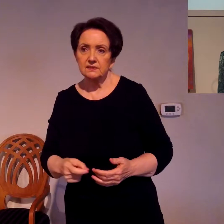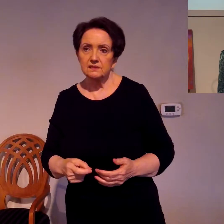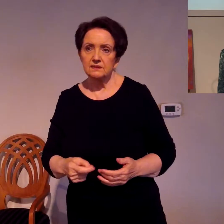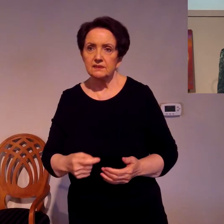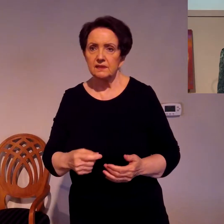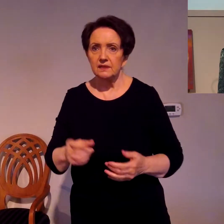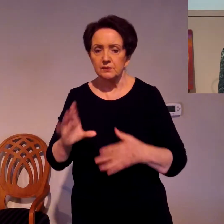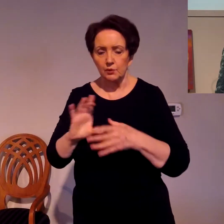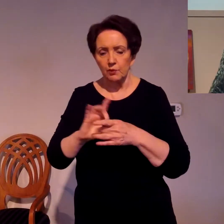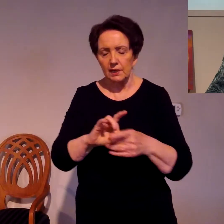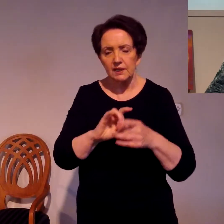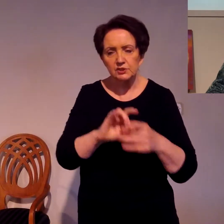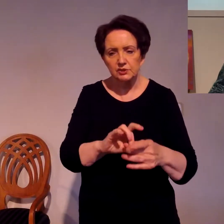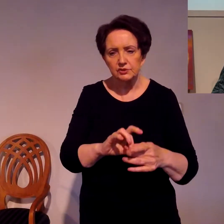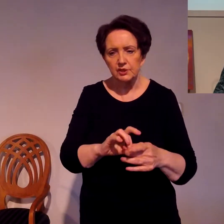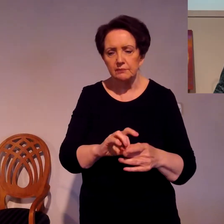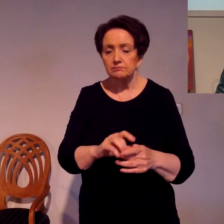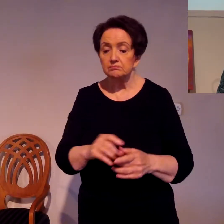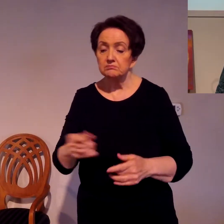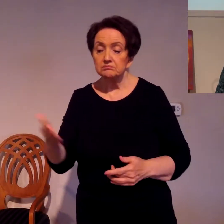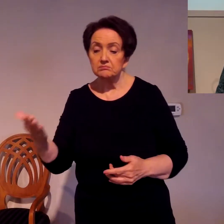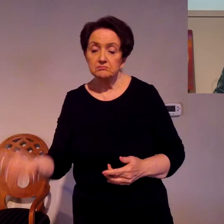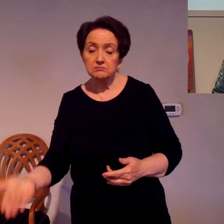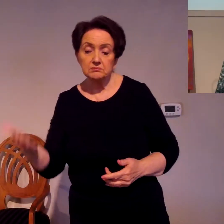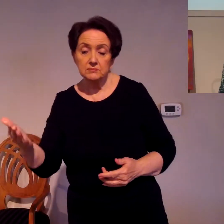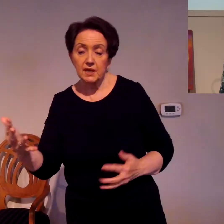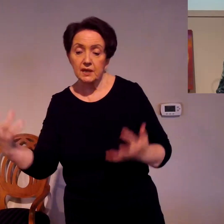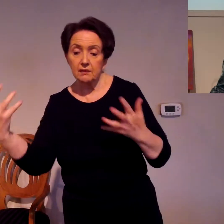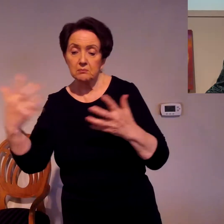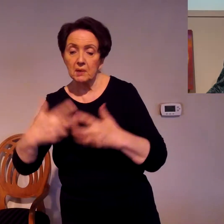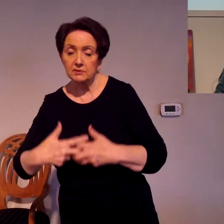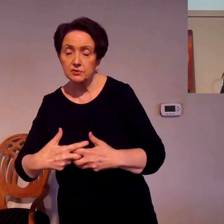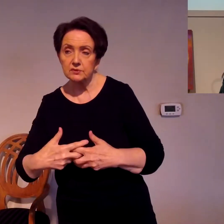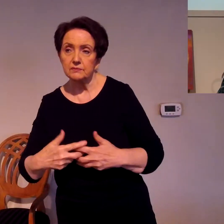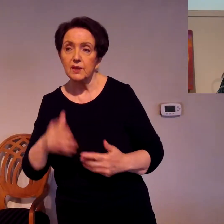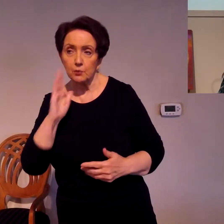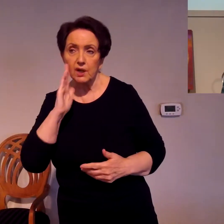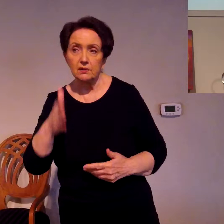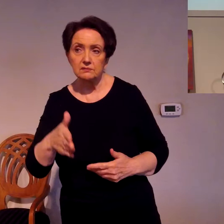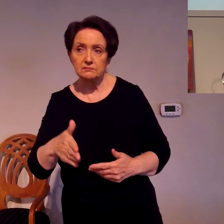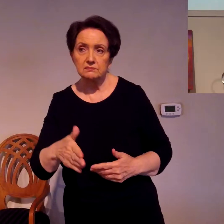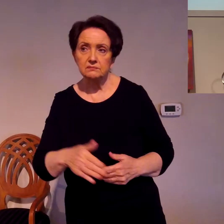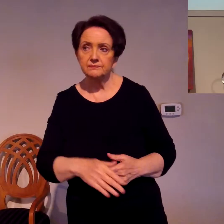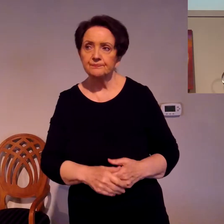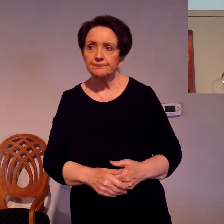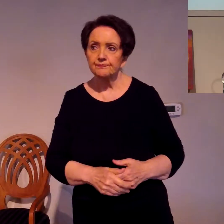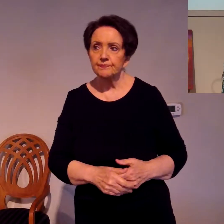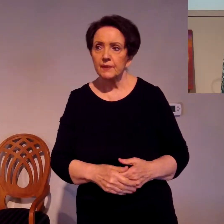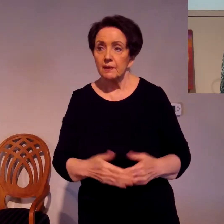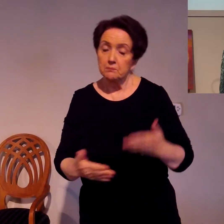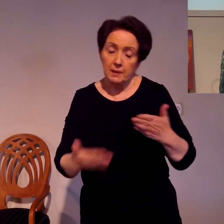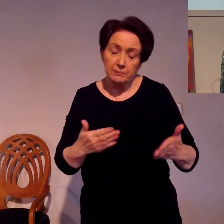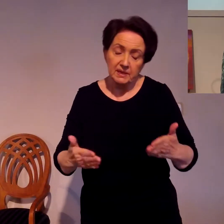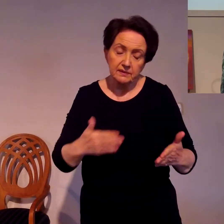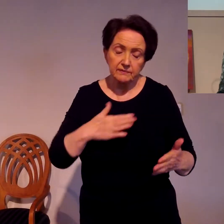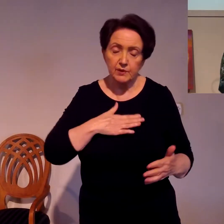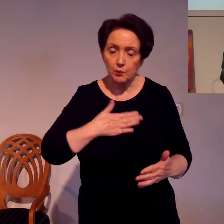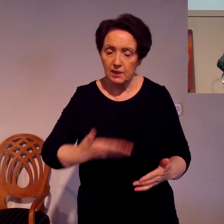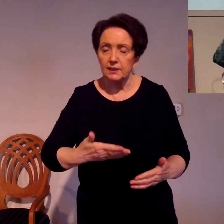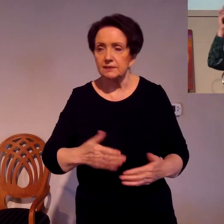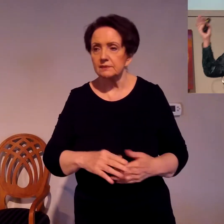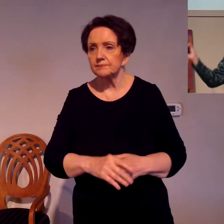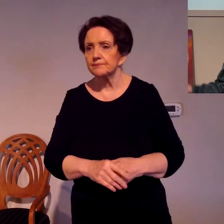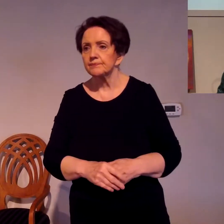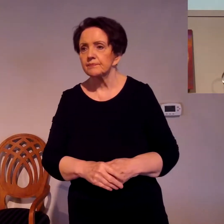to match you there. Now, they may or may not be able to do that. They may or may not be willing to do that. But that's how you